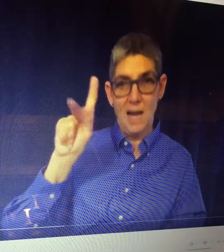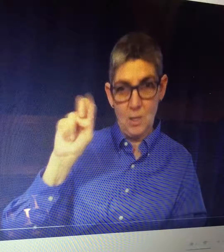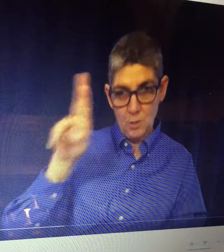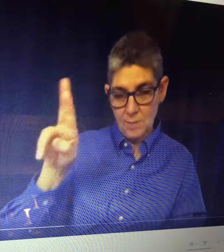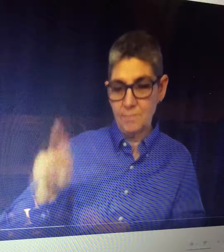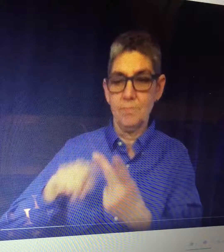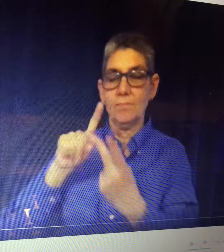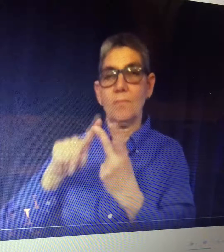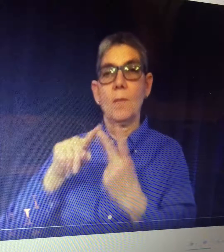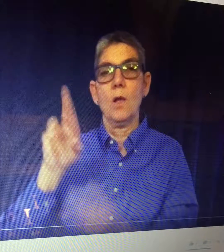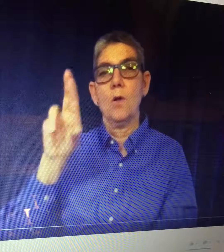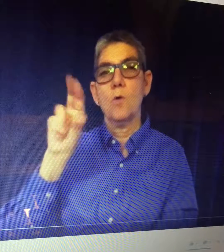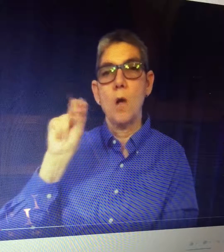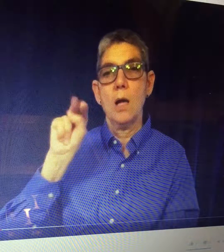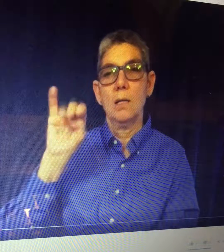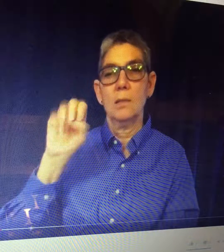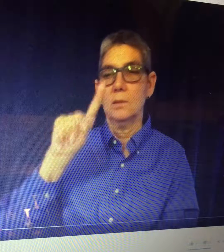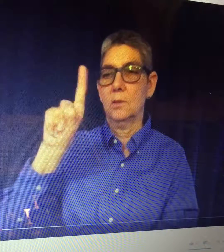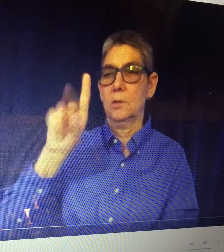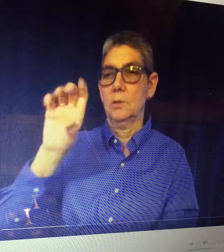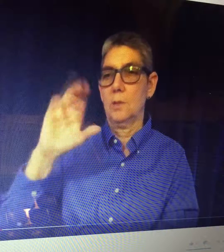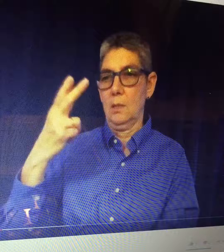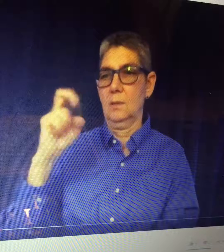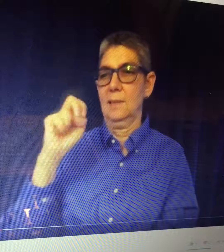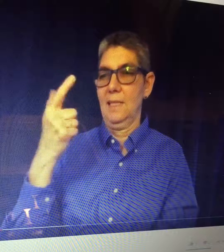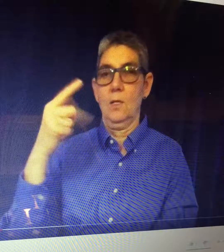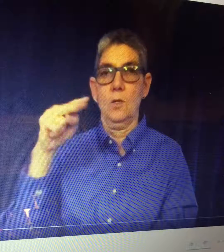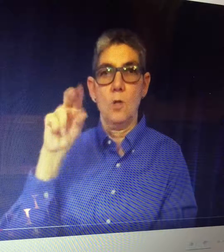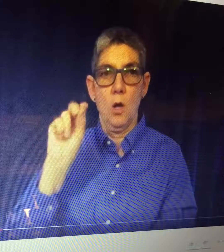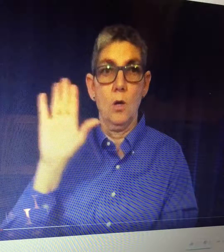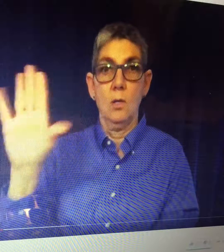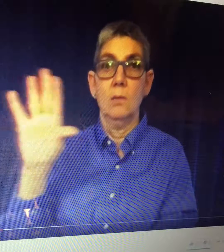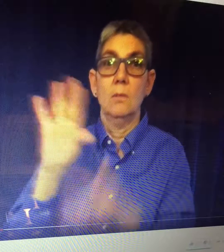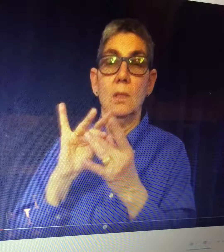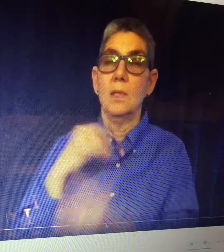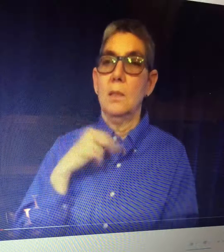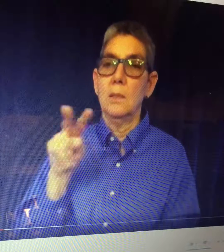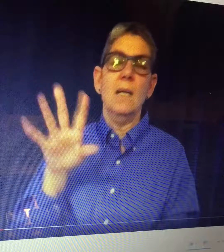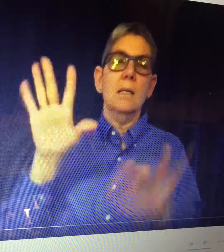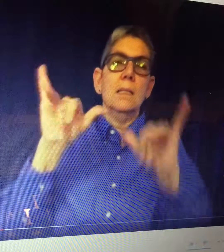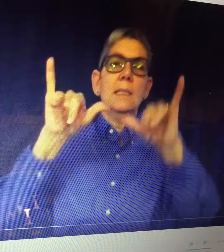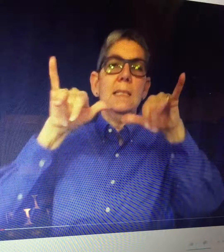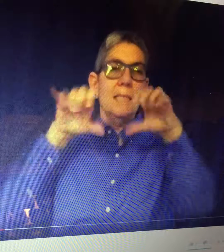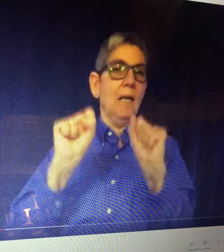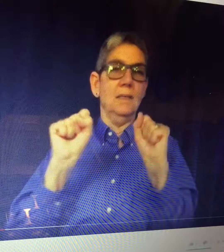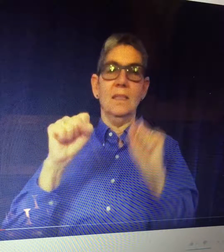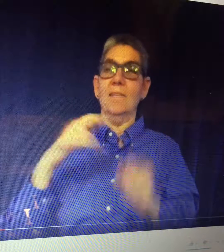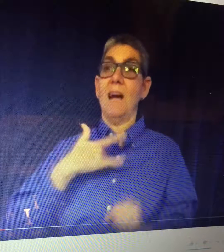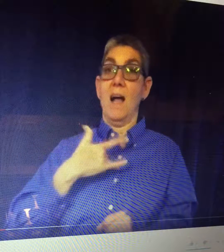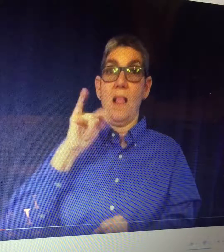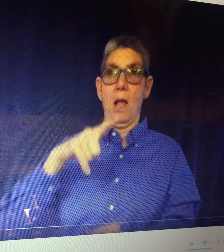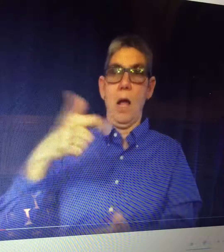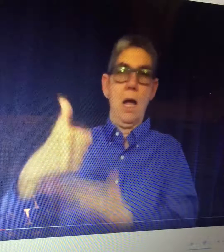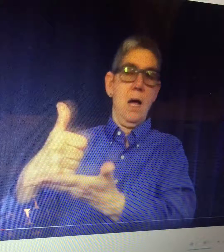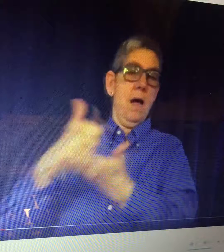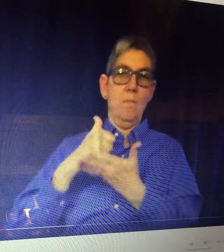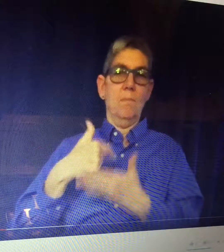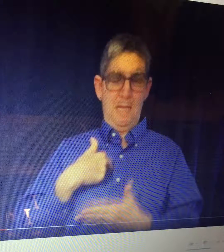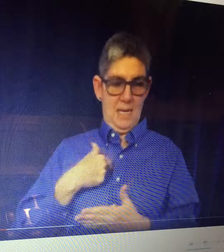I saw Dan Burbaker and Ronnie Zuchegno.